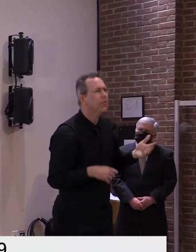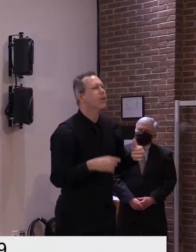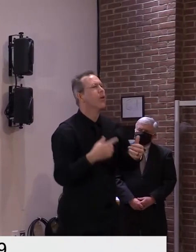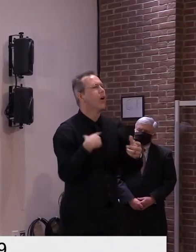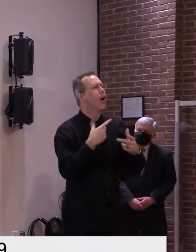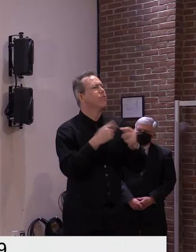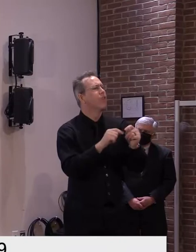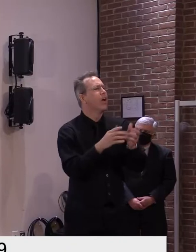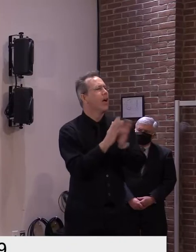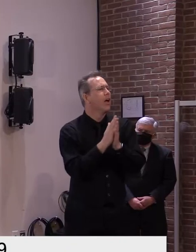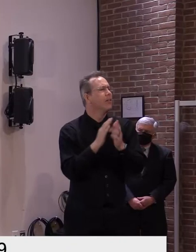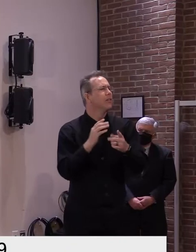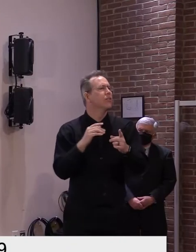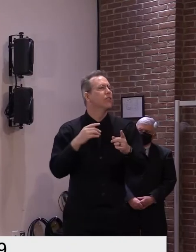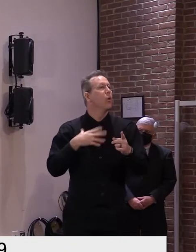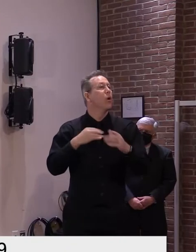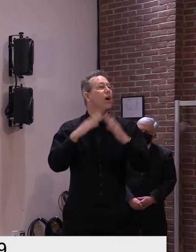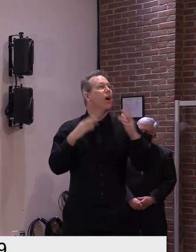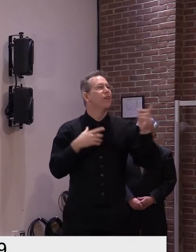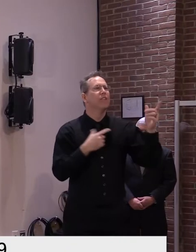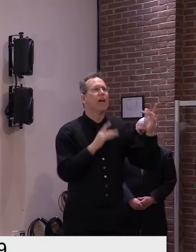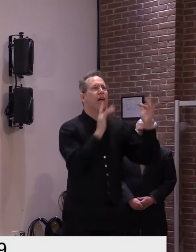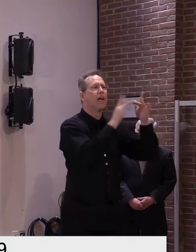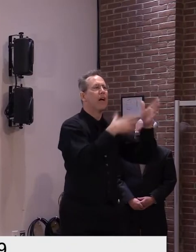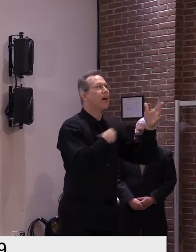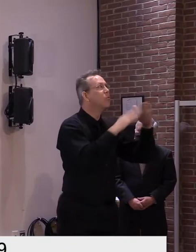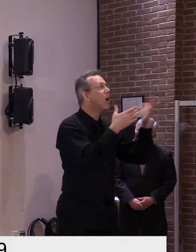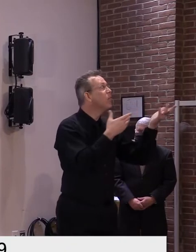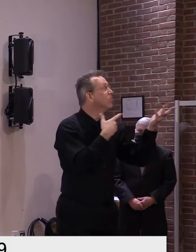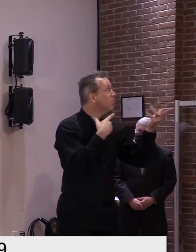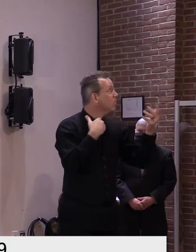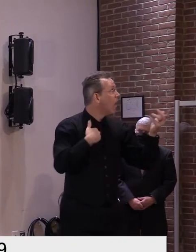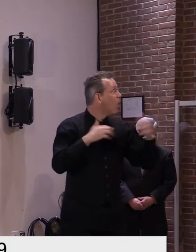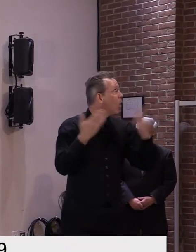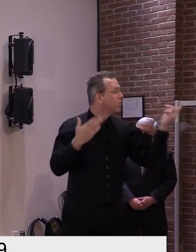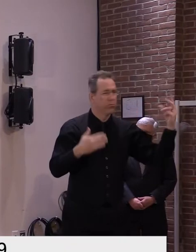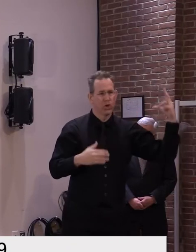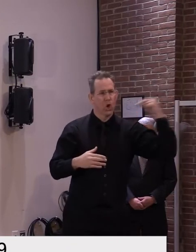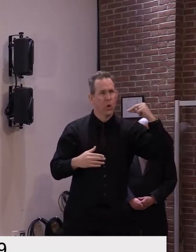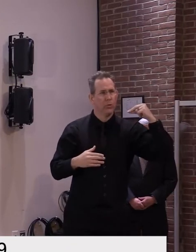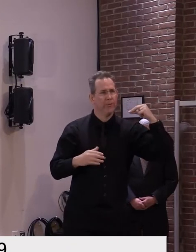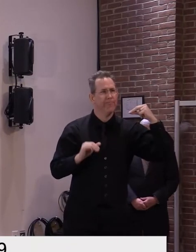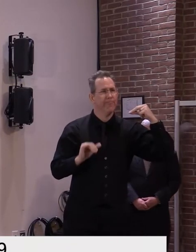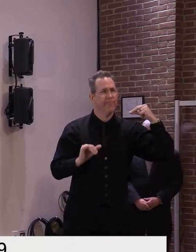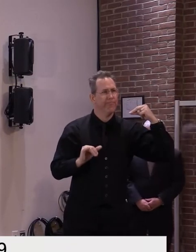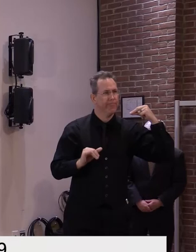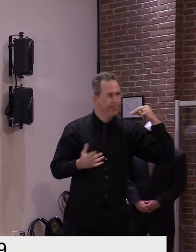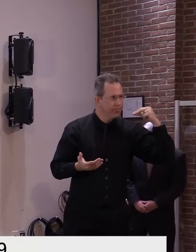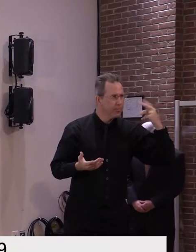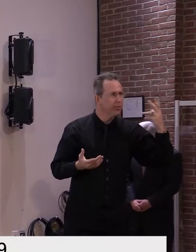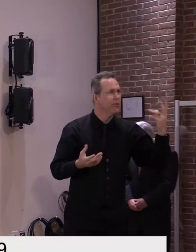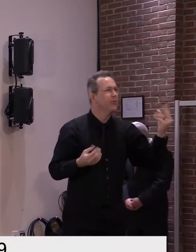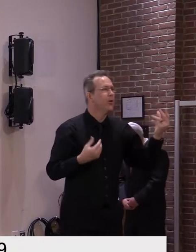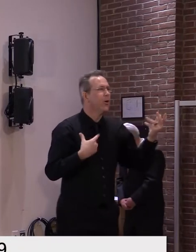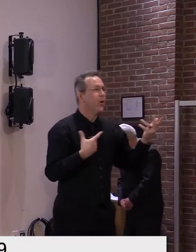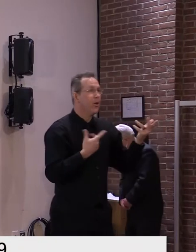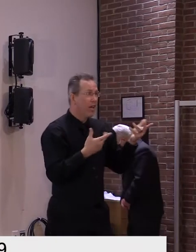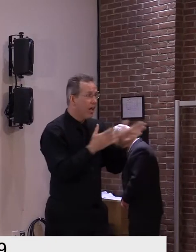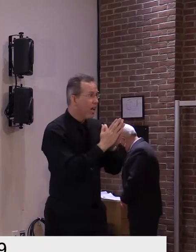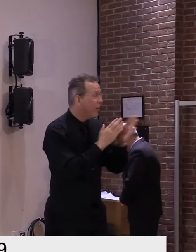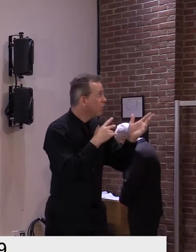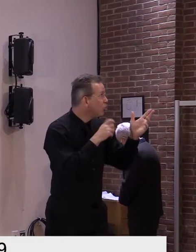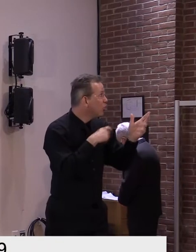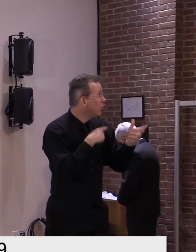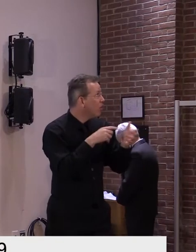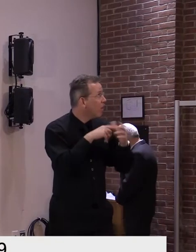have any definitive answer whether we're going to have some sort of a vaccine passport to come back and forth. But